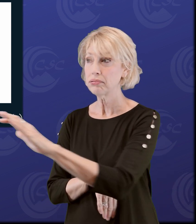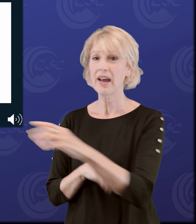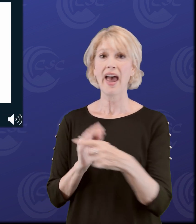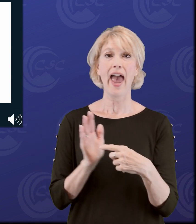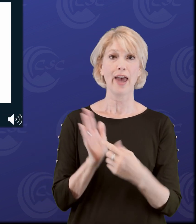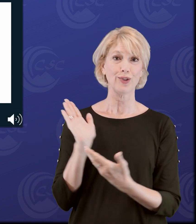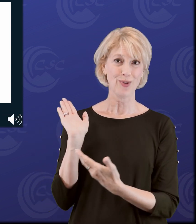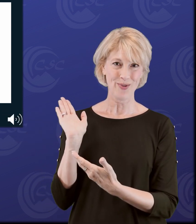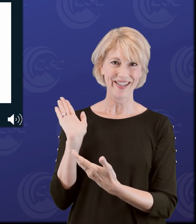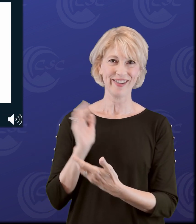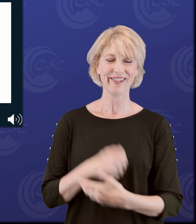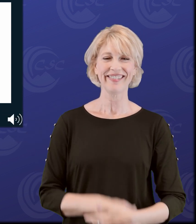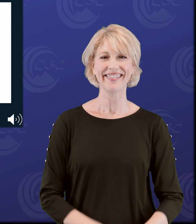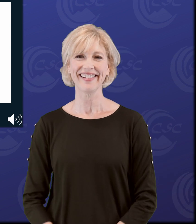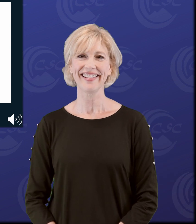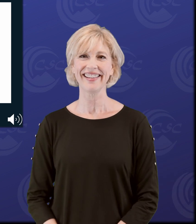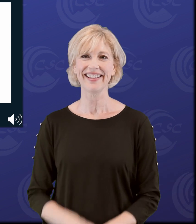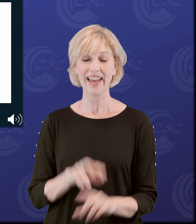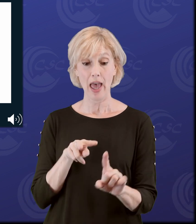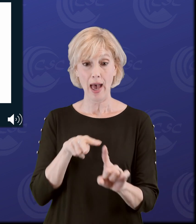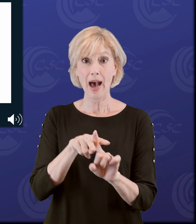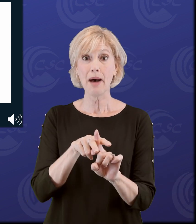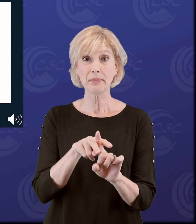including libraries and your local post office.